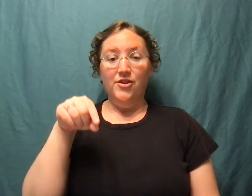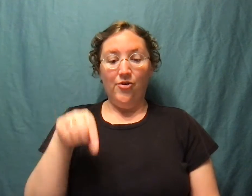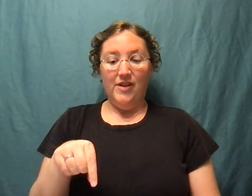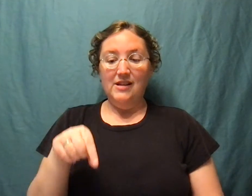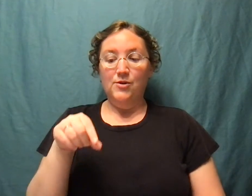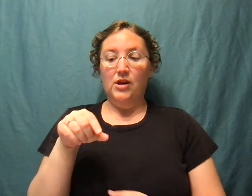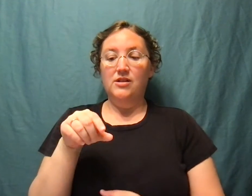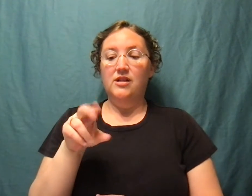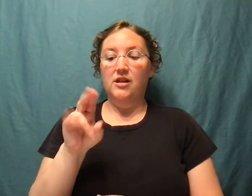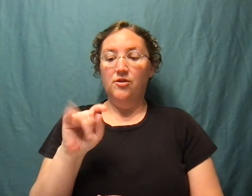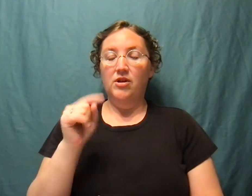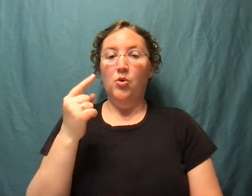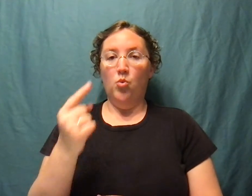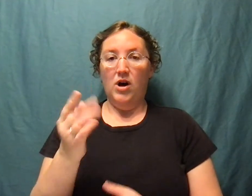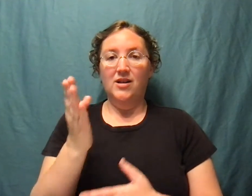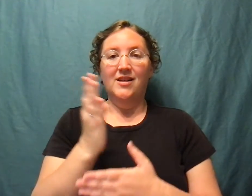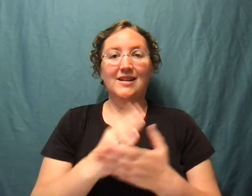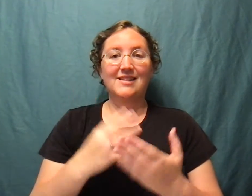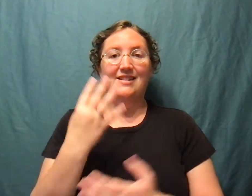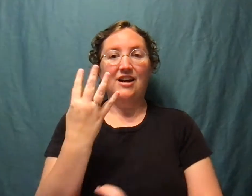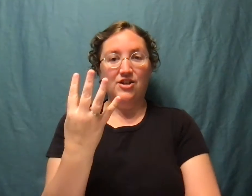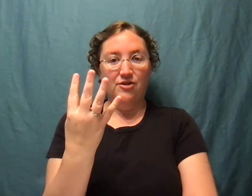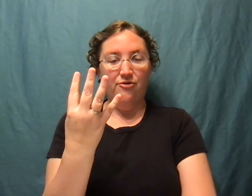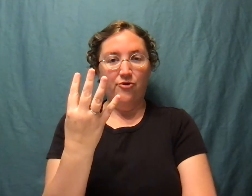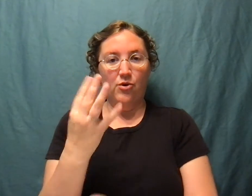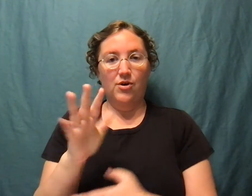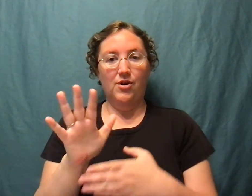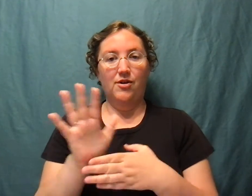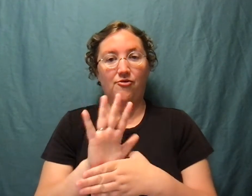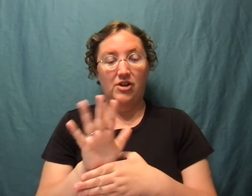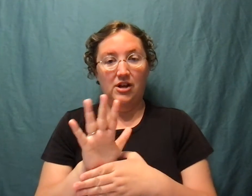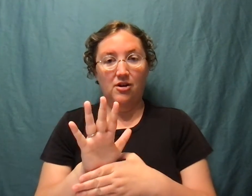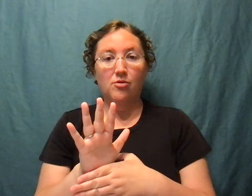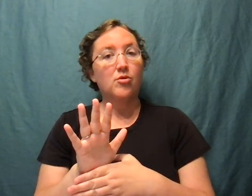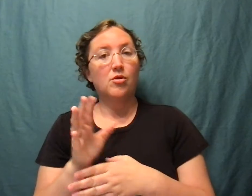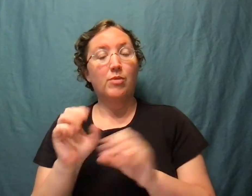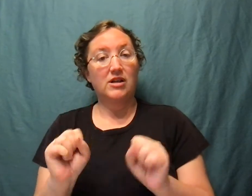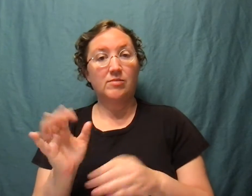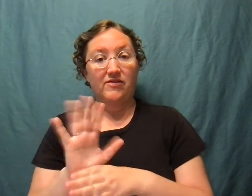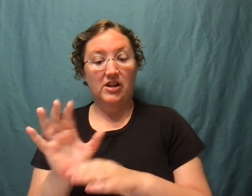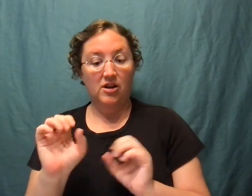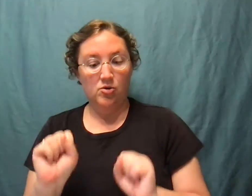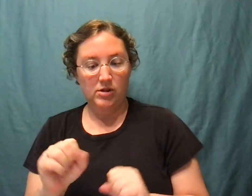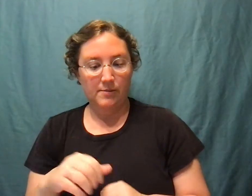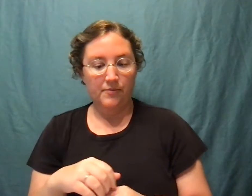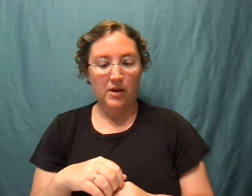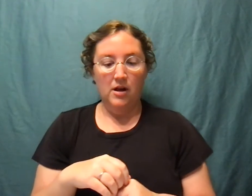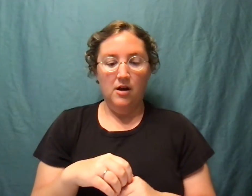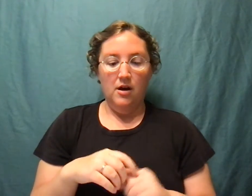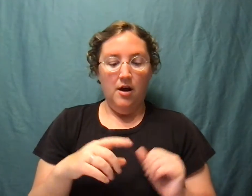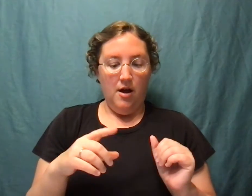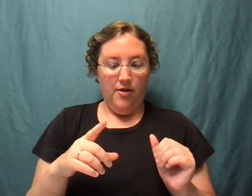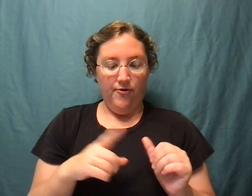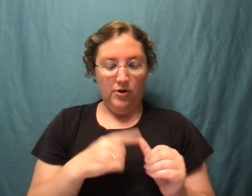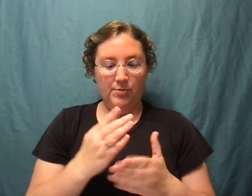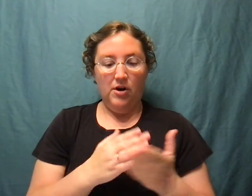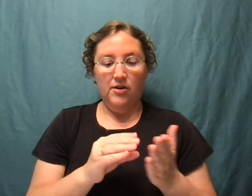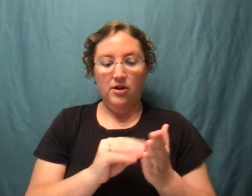So this is the Unit 1, Section 4 video, or possibly videos. The first part of the notes